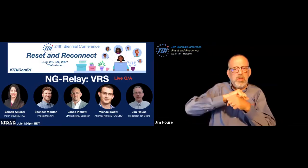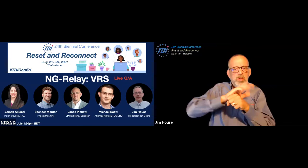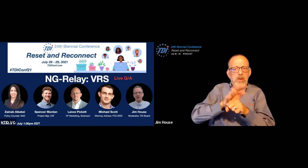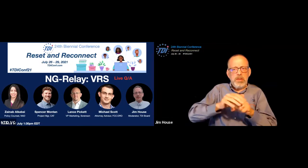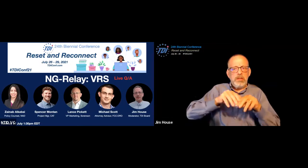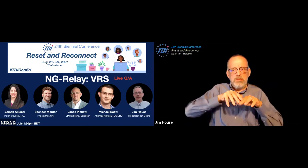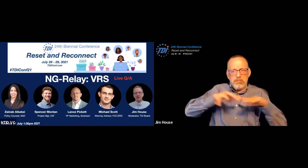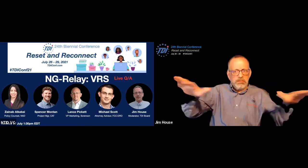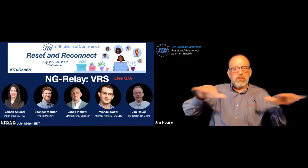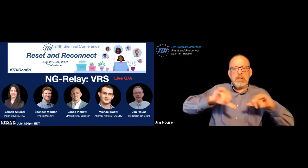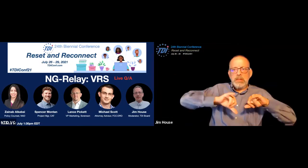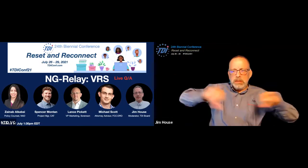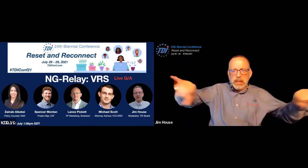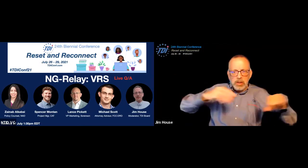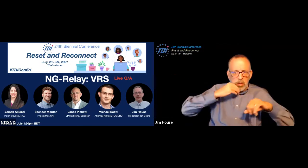past several years,